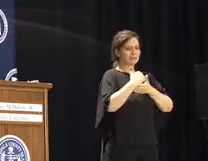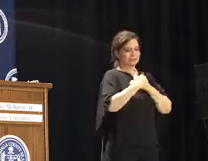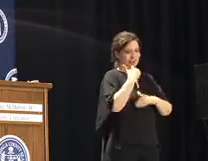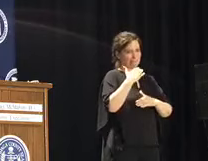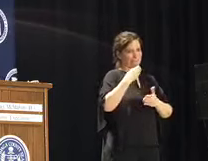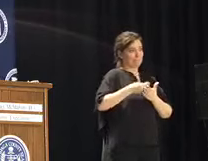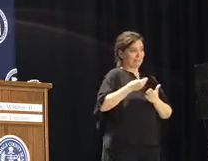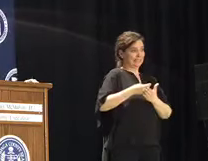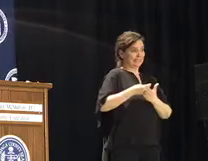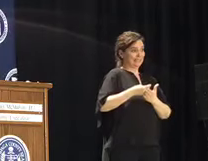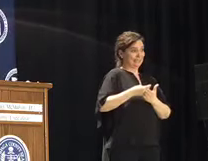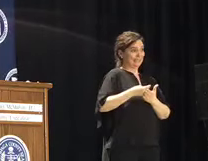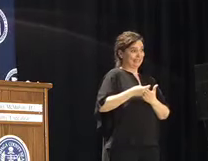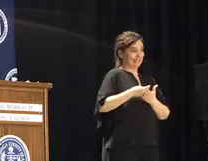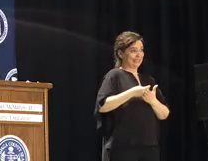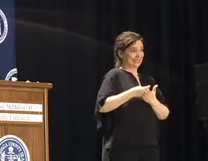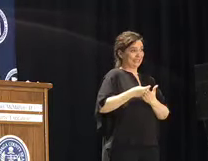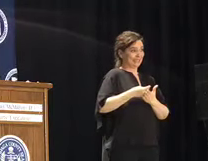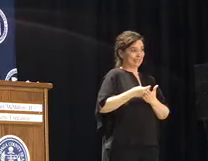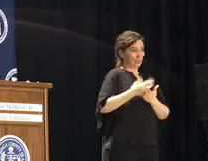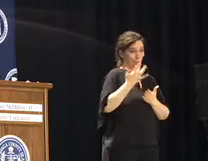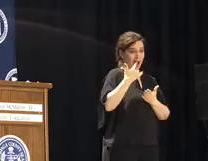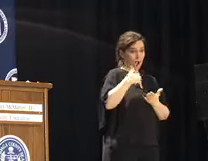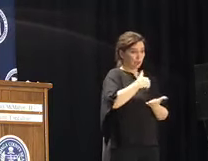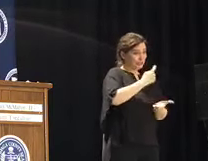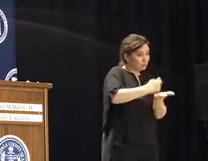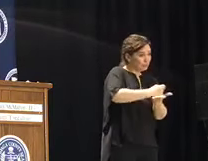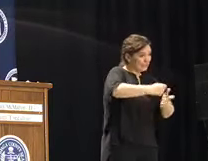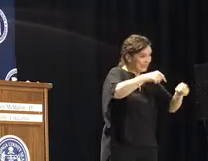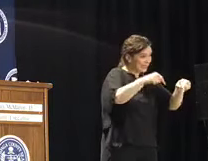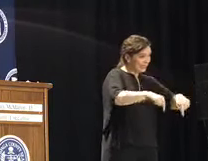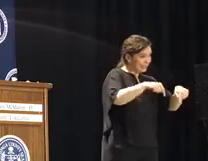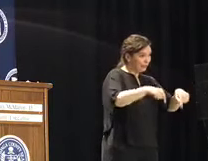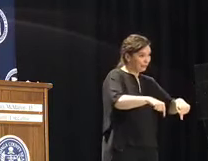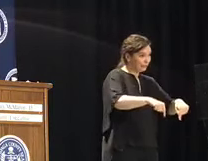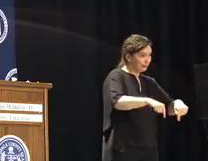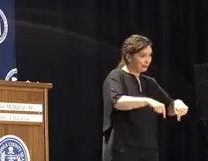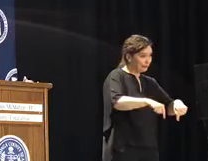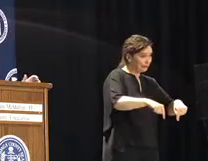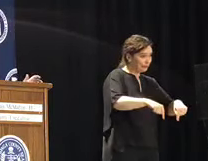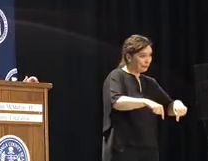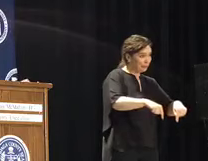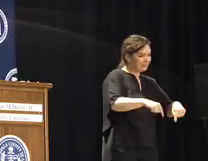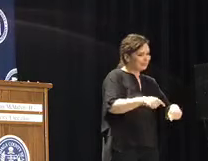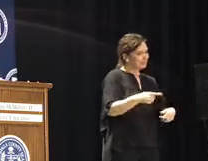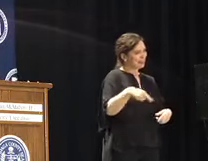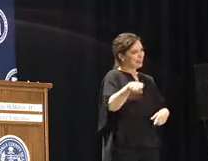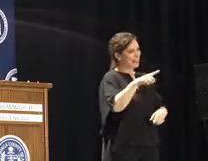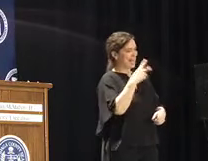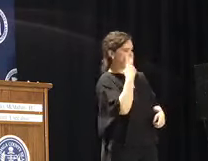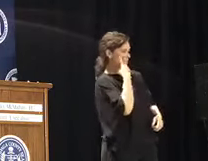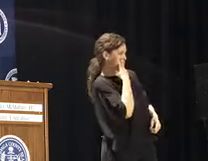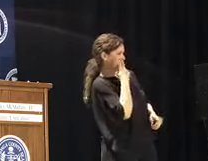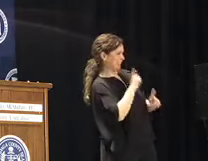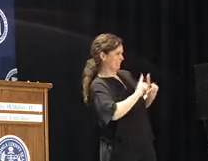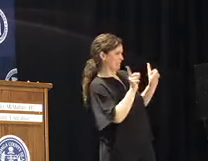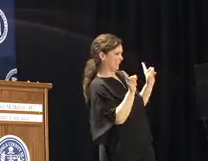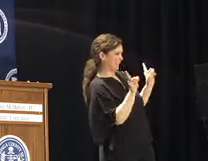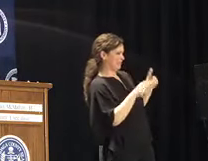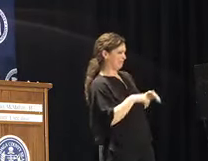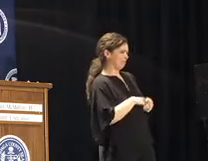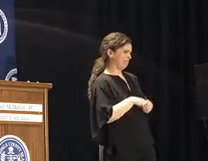political subdivisions. So they're looking at each county as a political subdivision. If you look at our